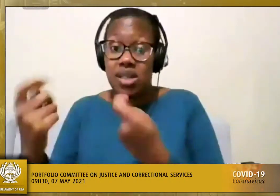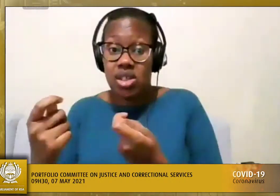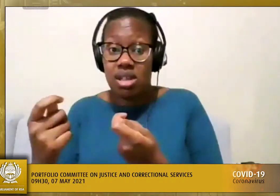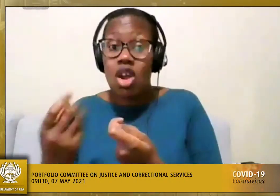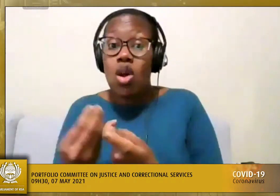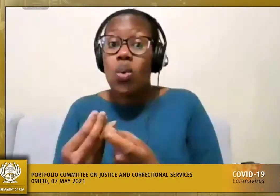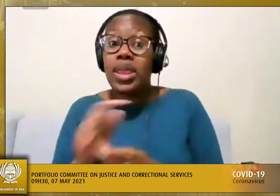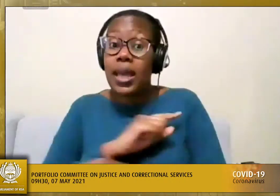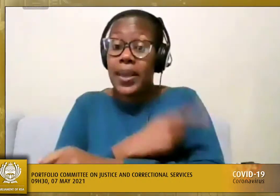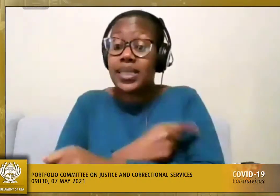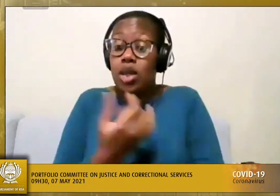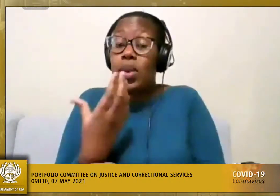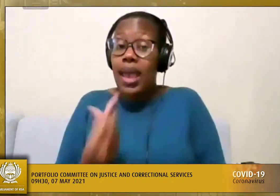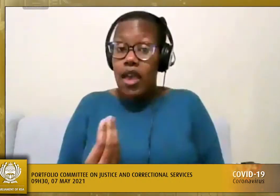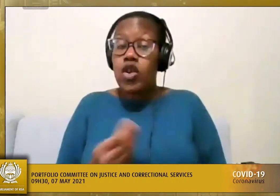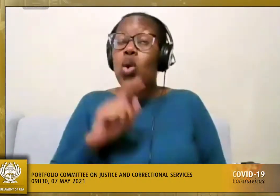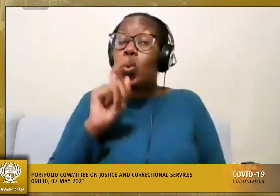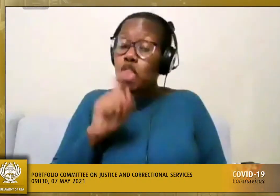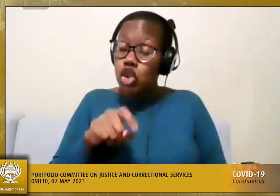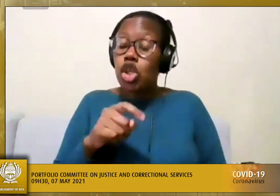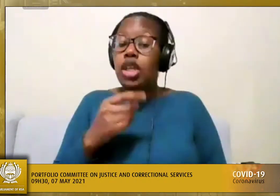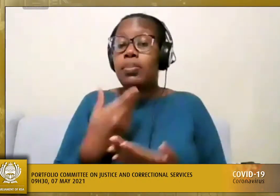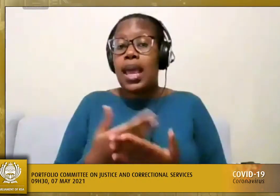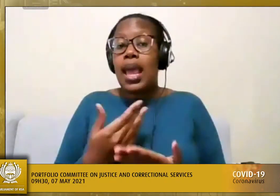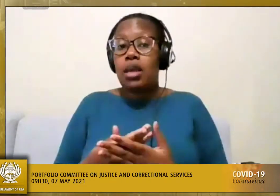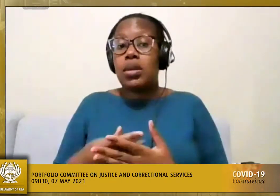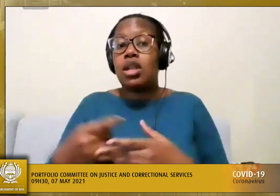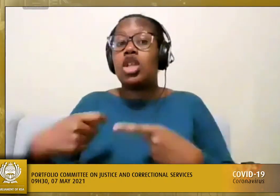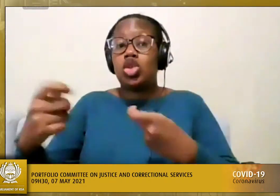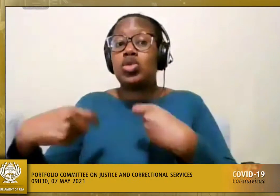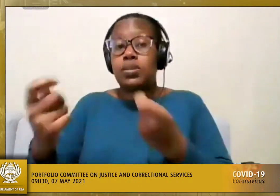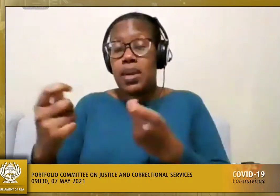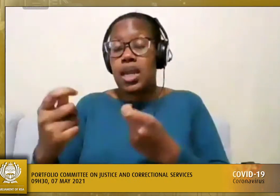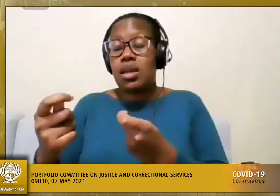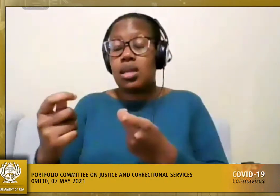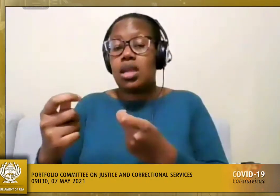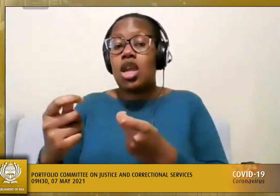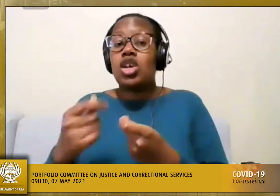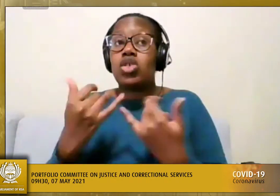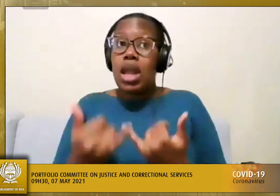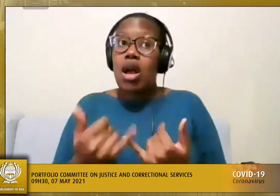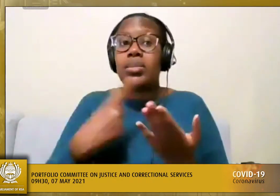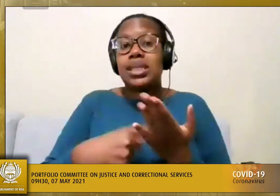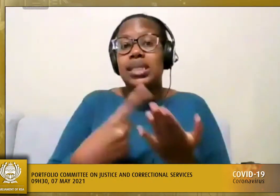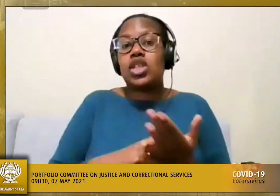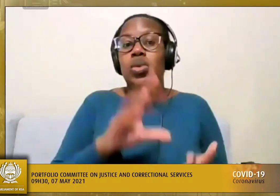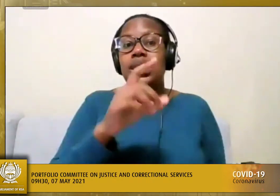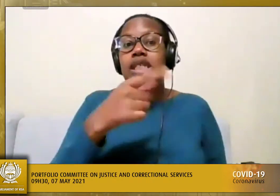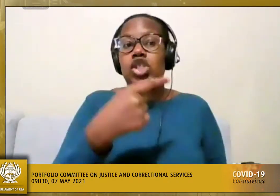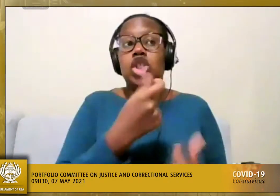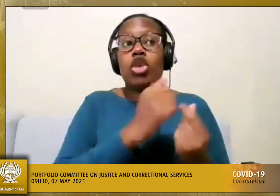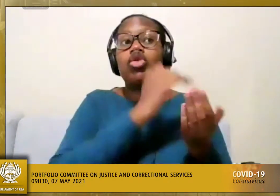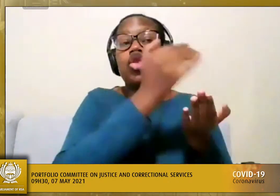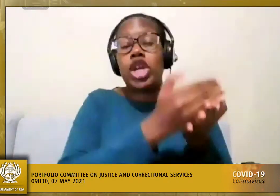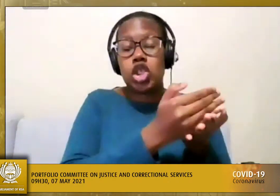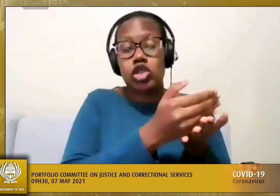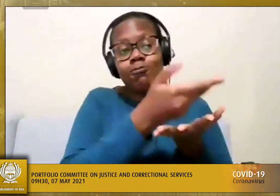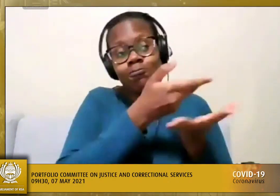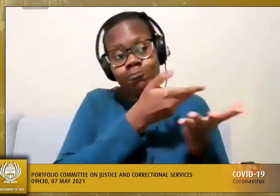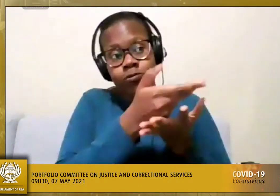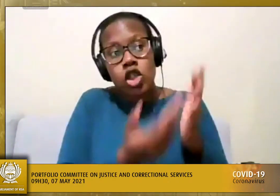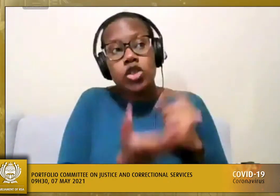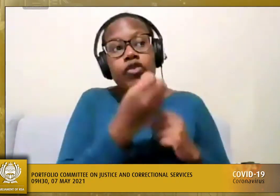I'm confident that we should be able to fund so I'm in discussion with the director general of treasure to